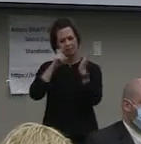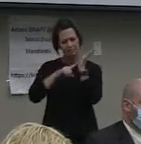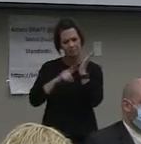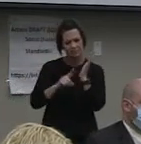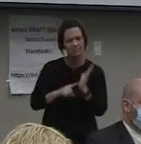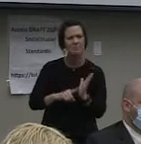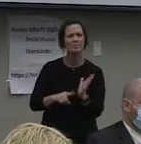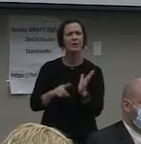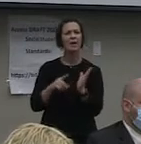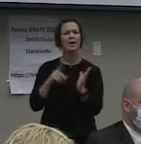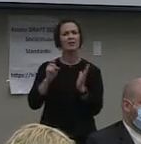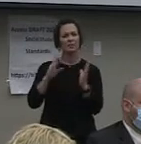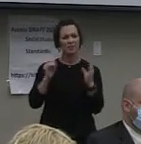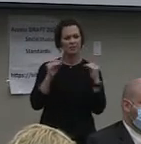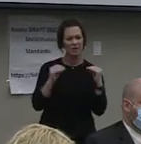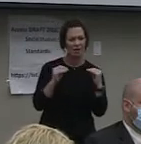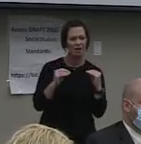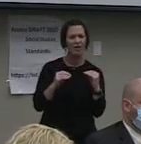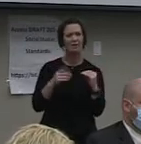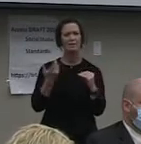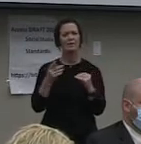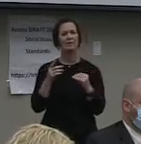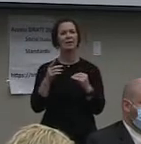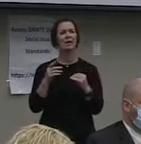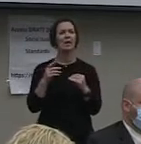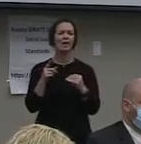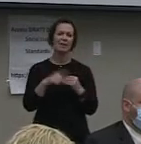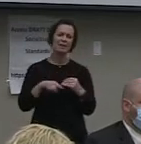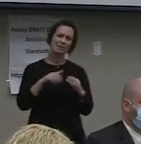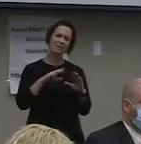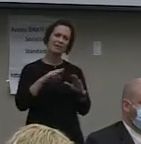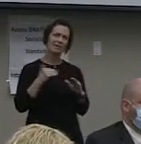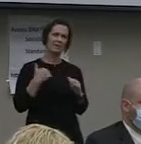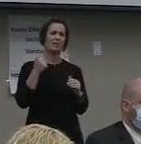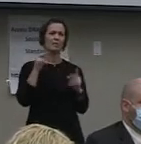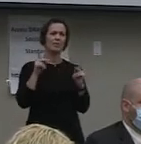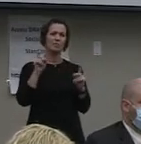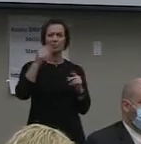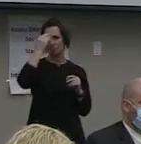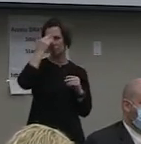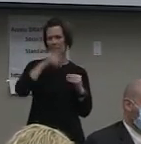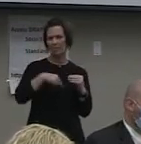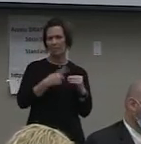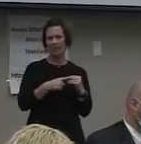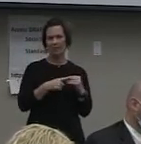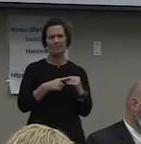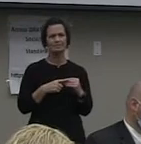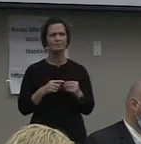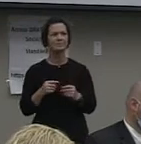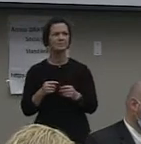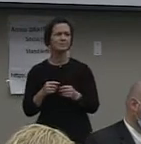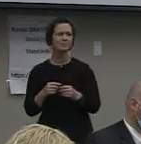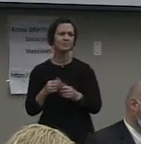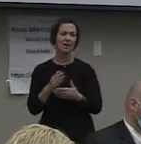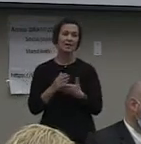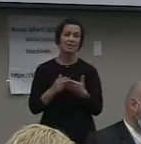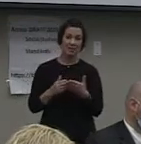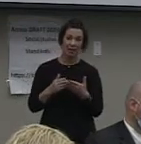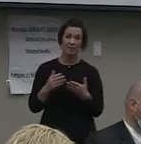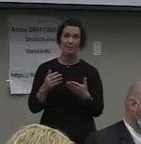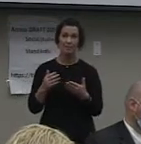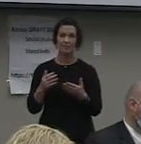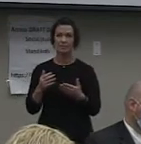or something. There's so many stories about what's actually happened to our people, some of it within living memory, that's so